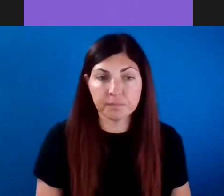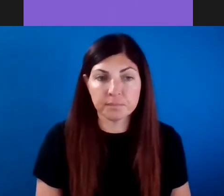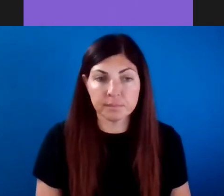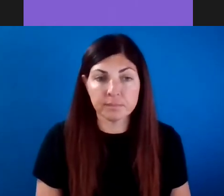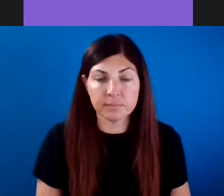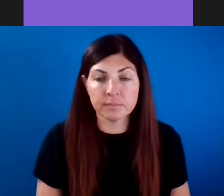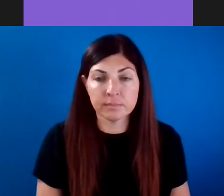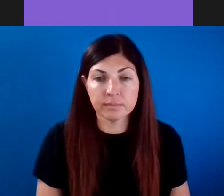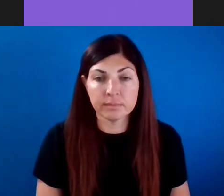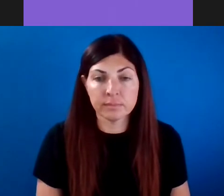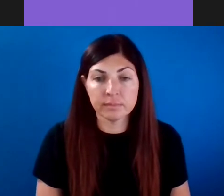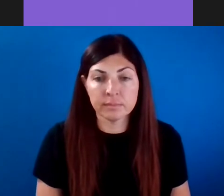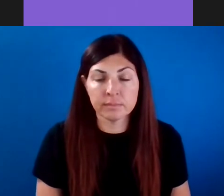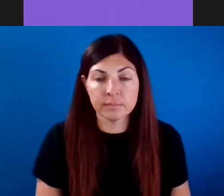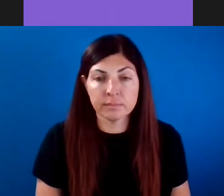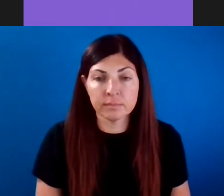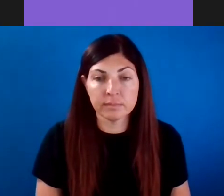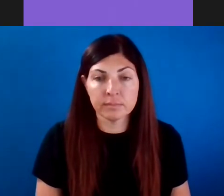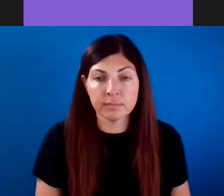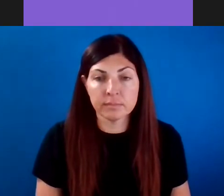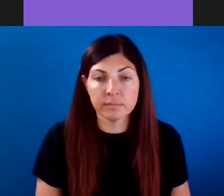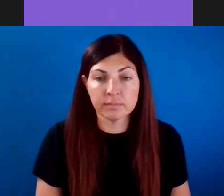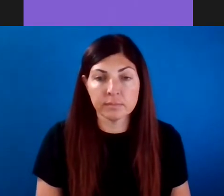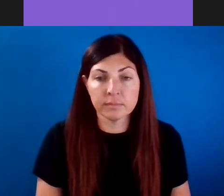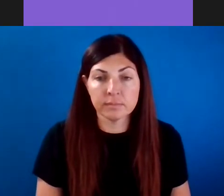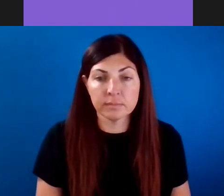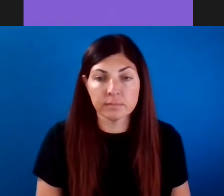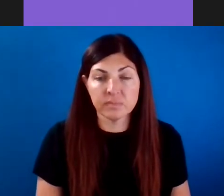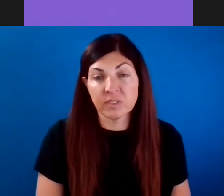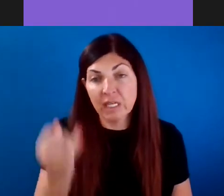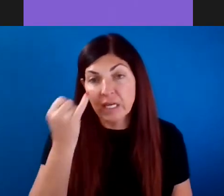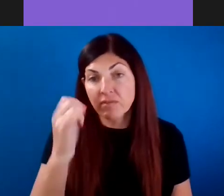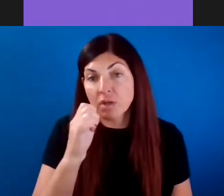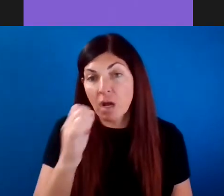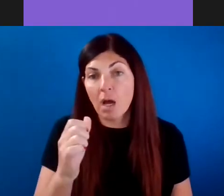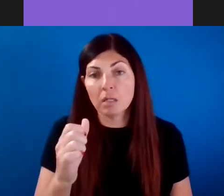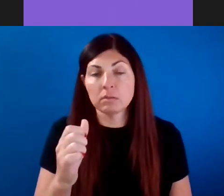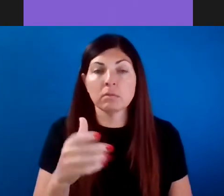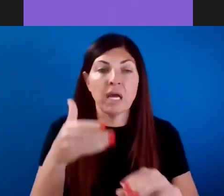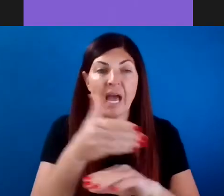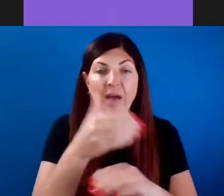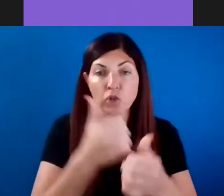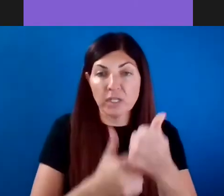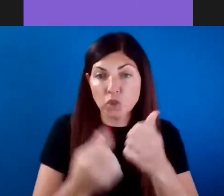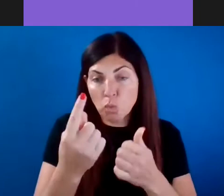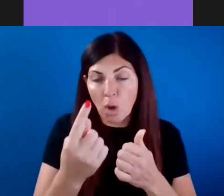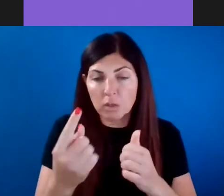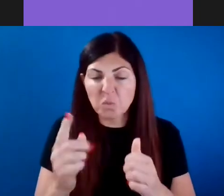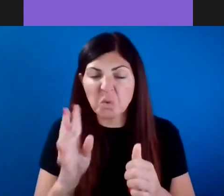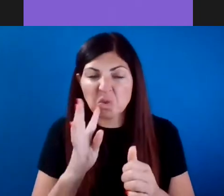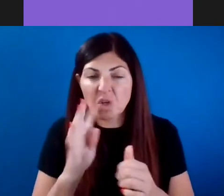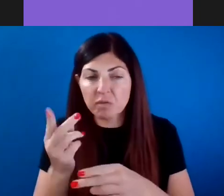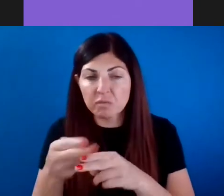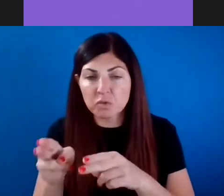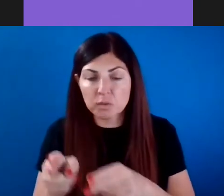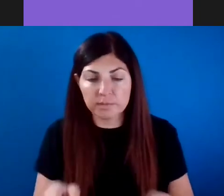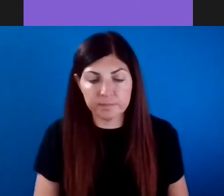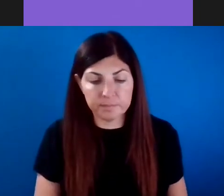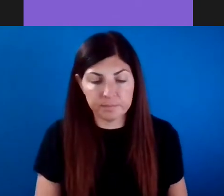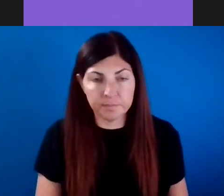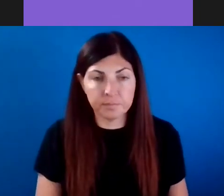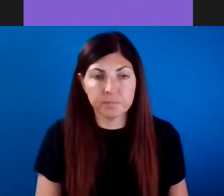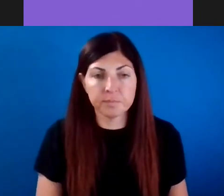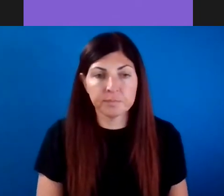if not, we'll just take a second after each video airs. So here's the first